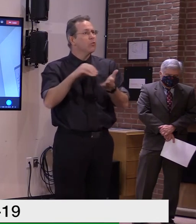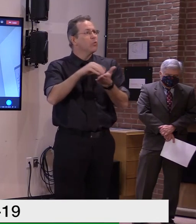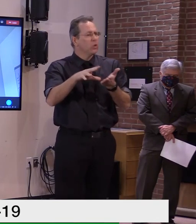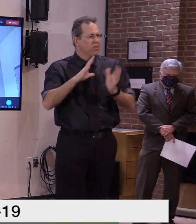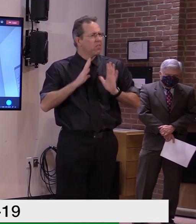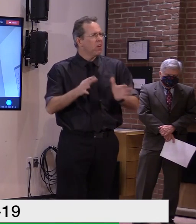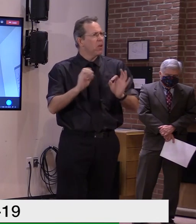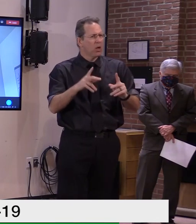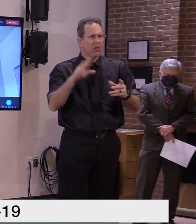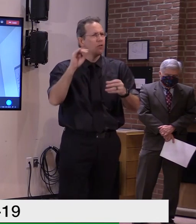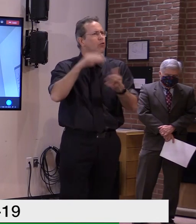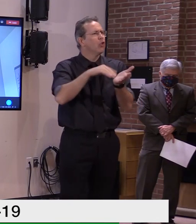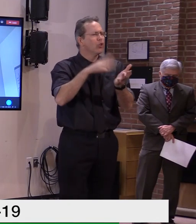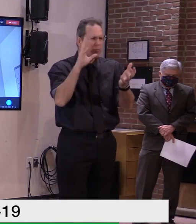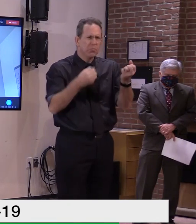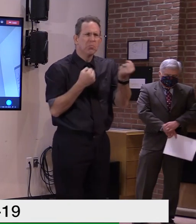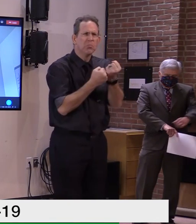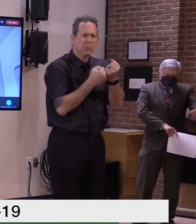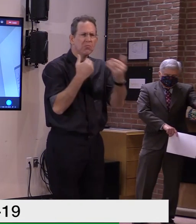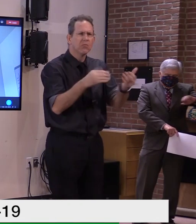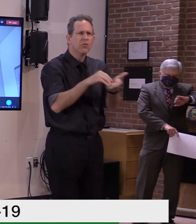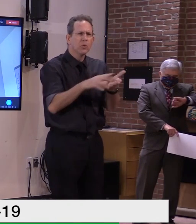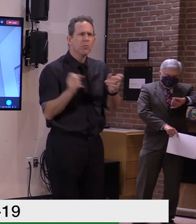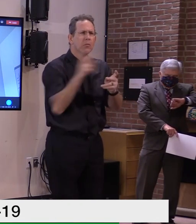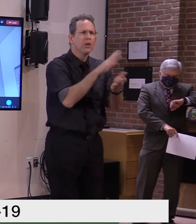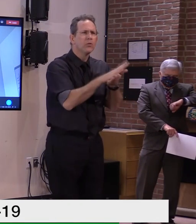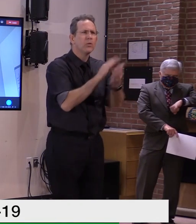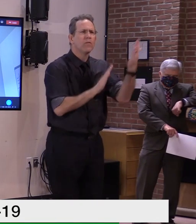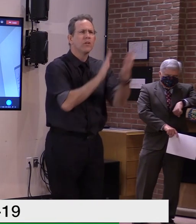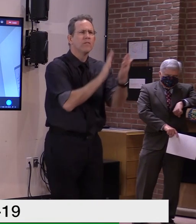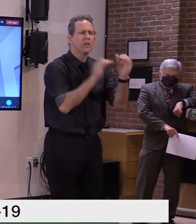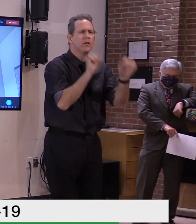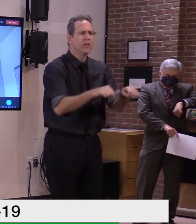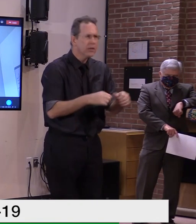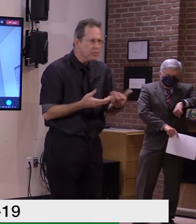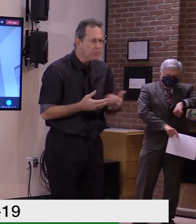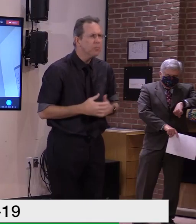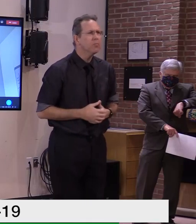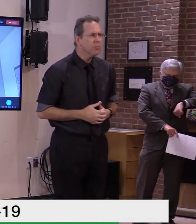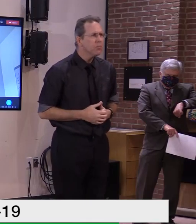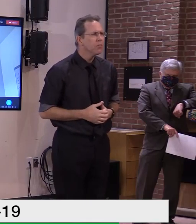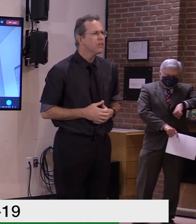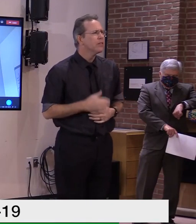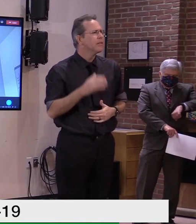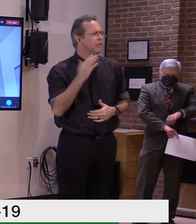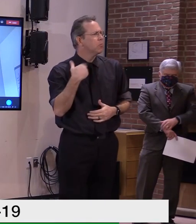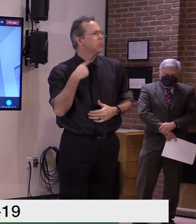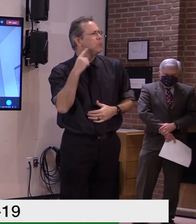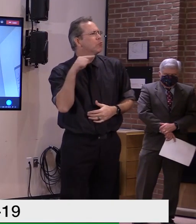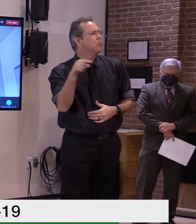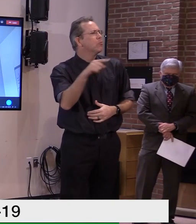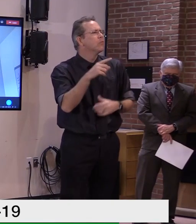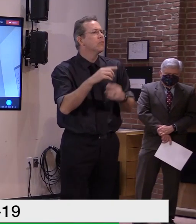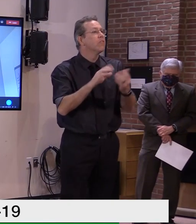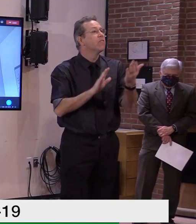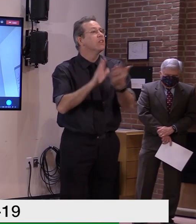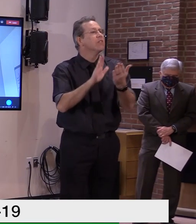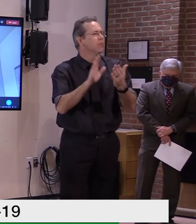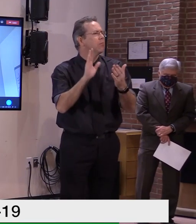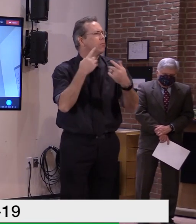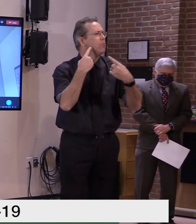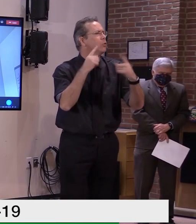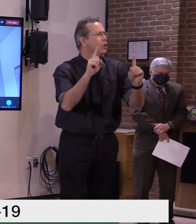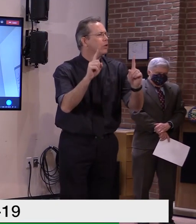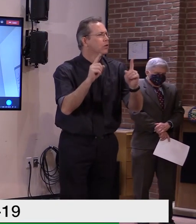making in-person instruction a priority, we have heard from our medical experts that in-person instruction is essential for the overall well-being of our